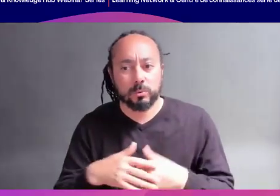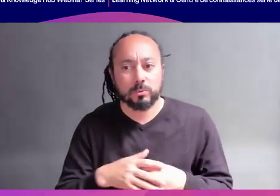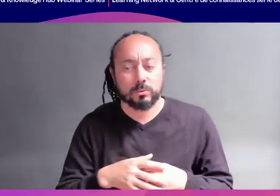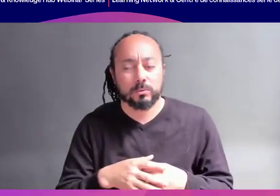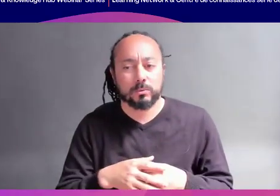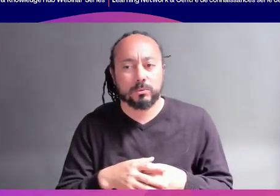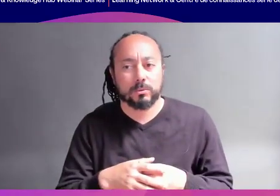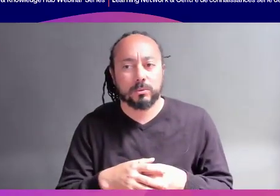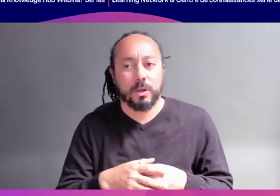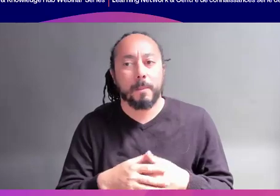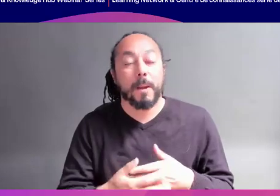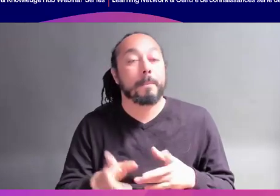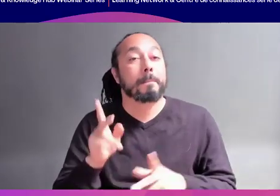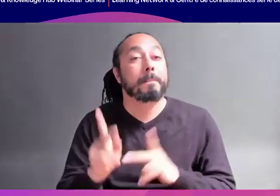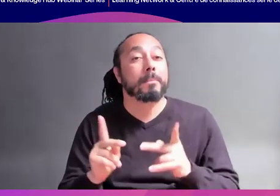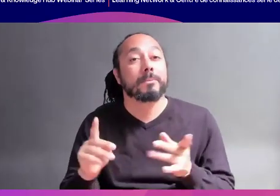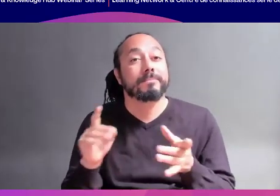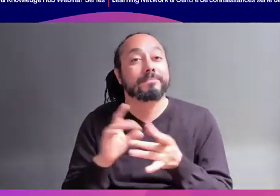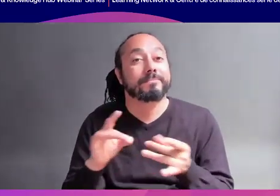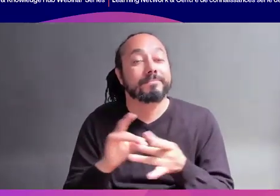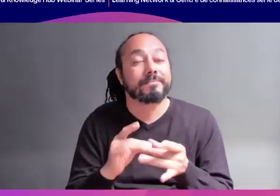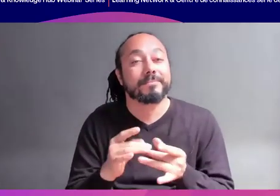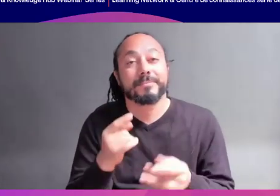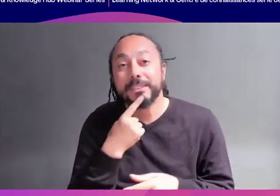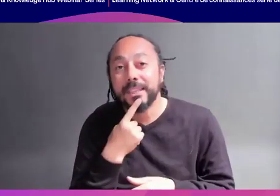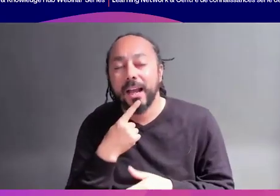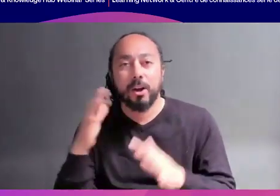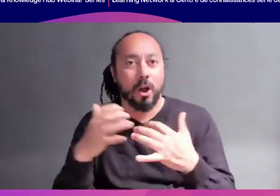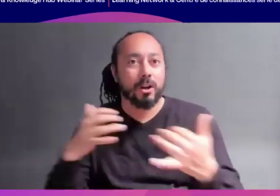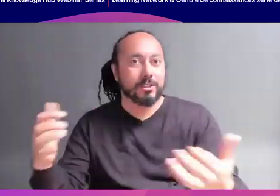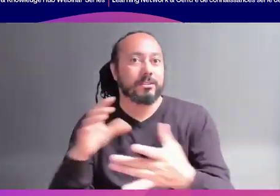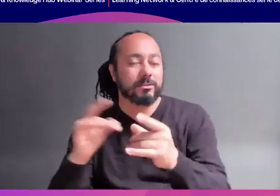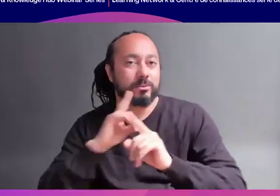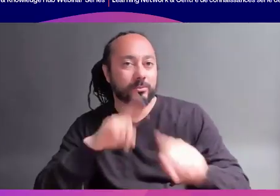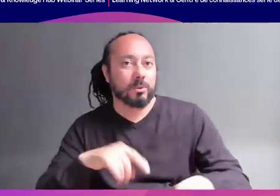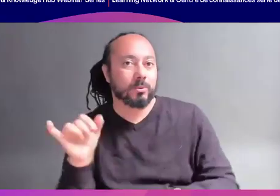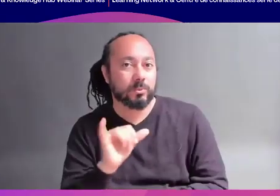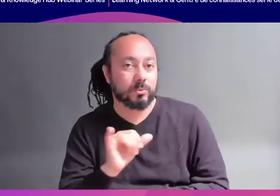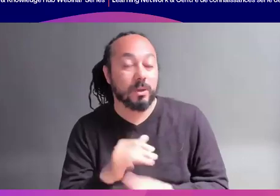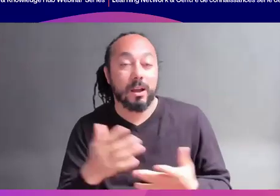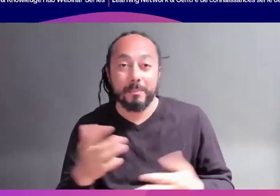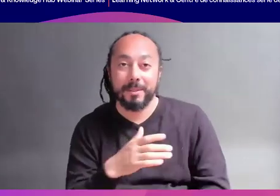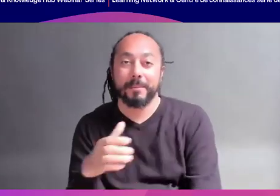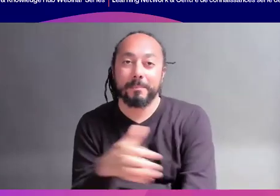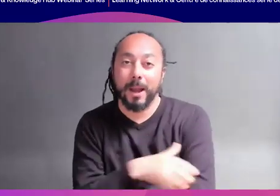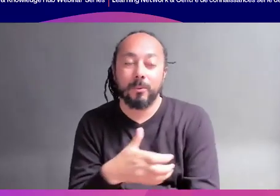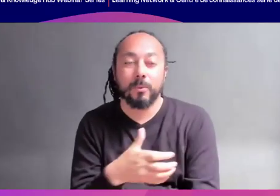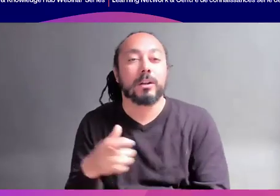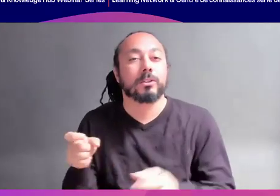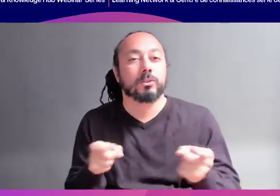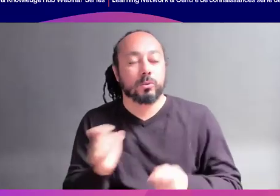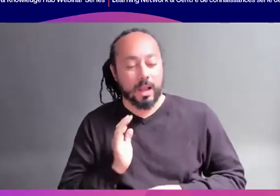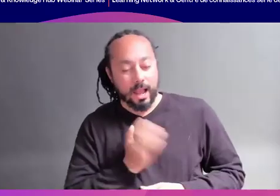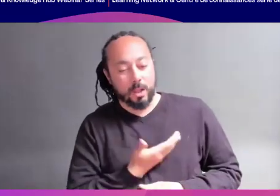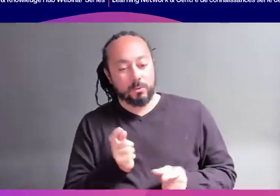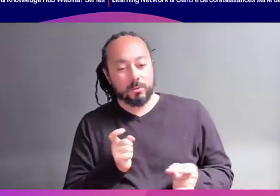said and what the audience is also responding to around, the power of taking some of the control of this at our own hands to